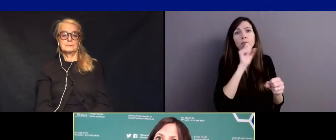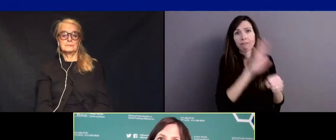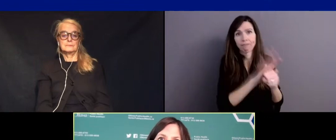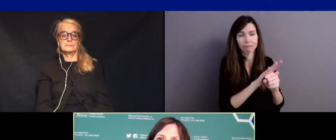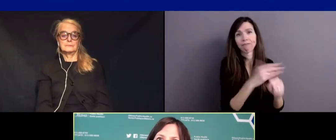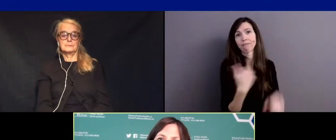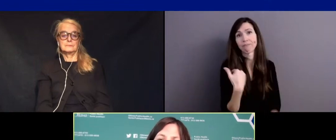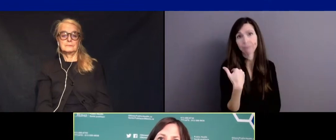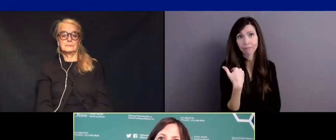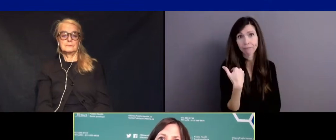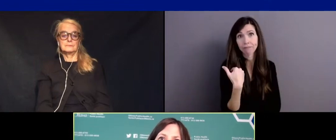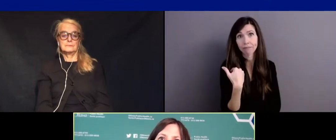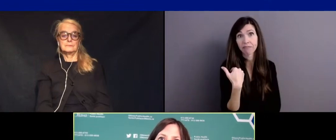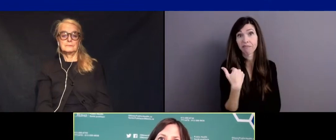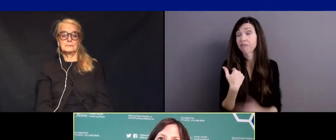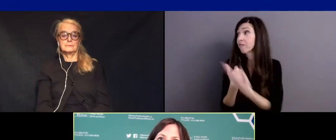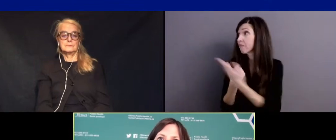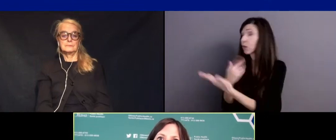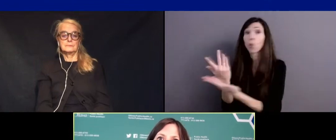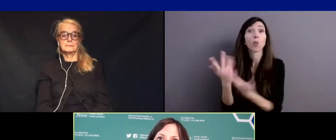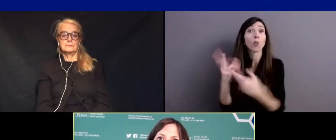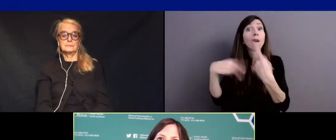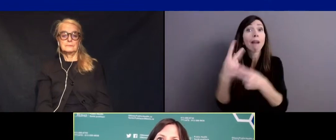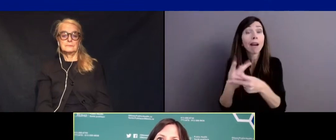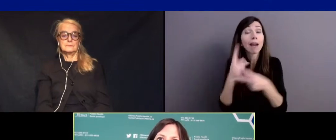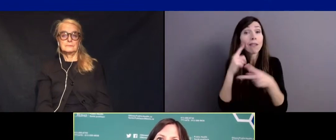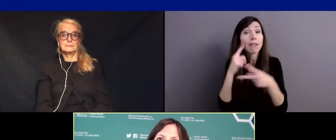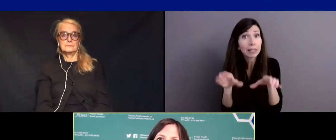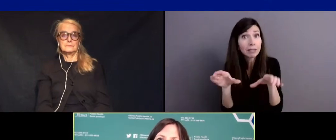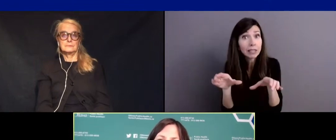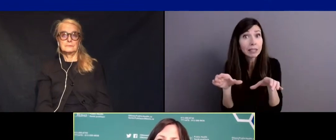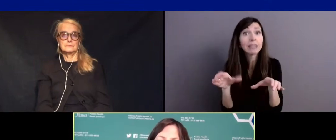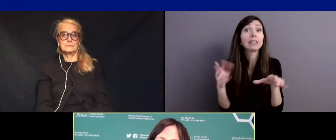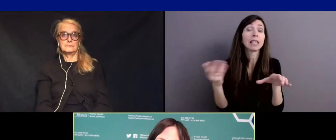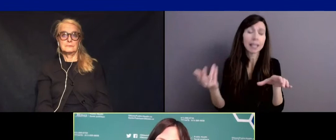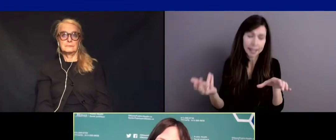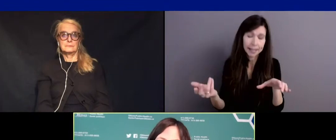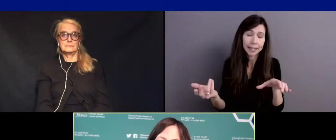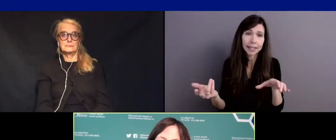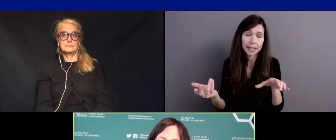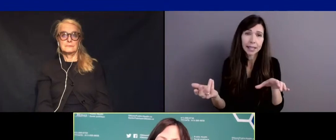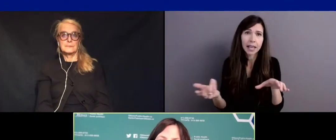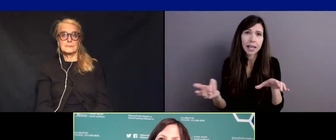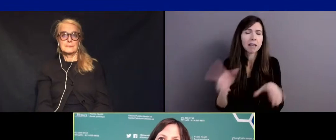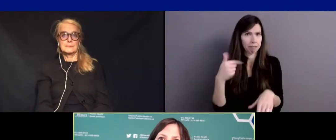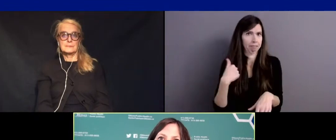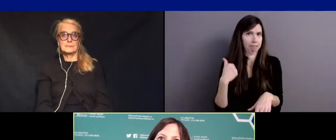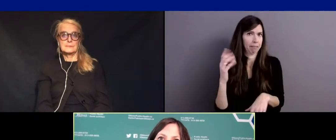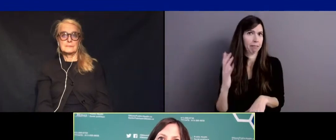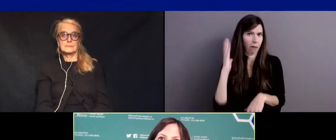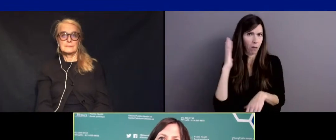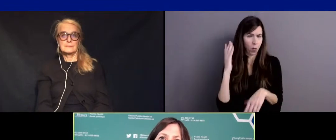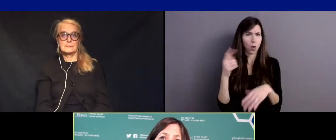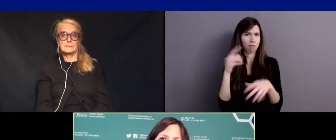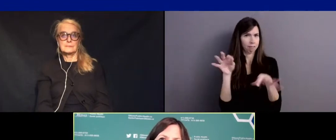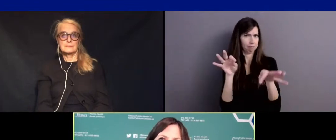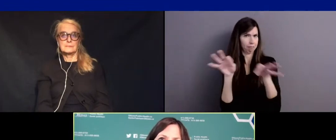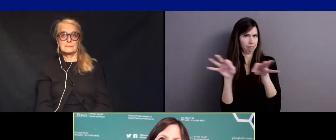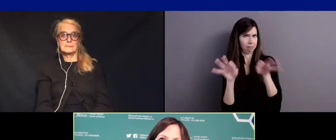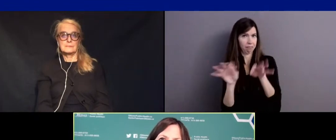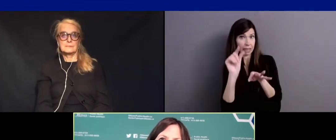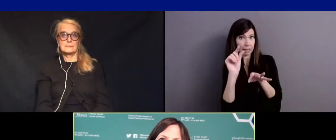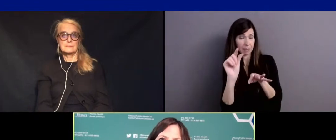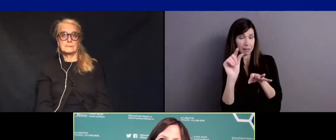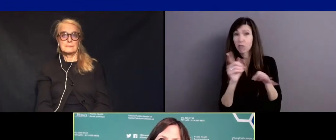And in terms of what types of activities, I think this is where I was alluding to. It's before